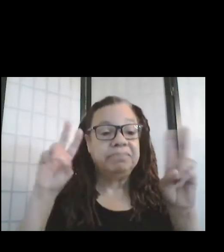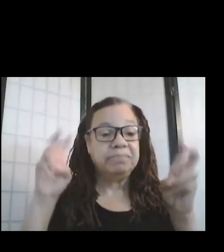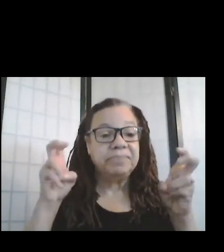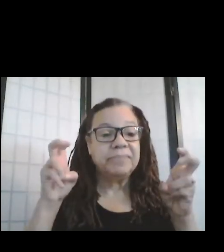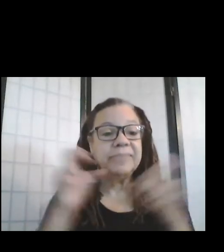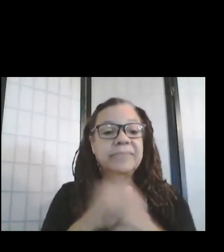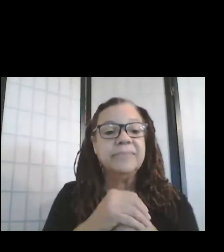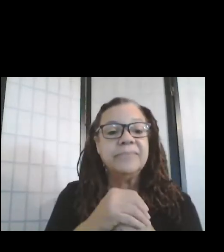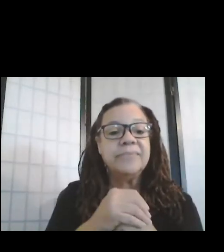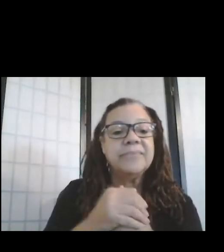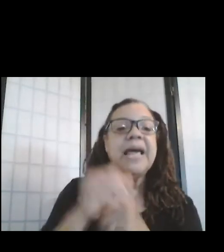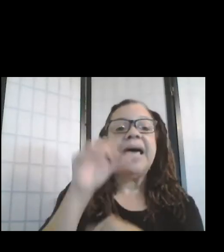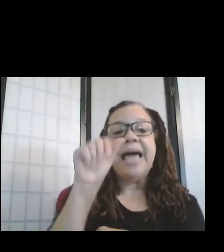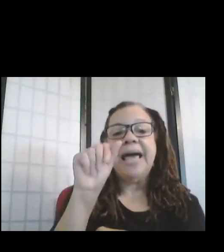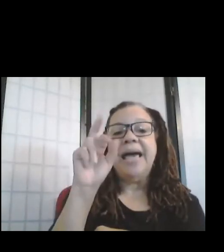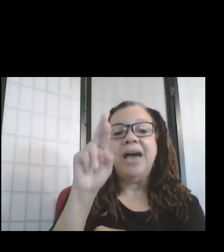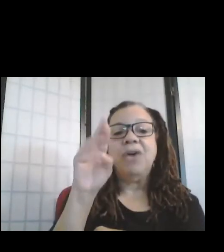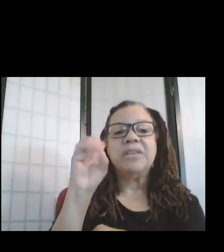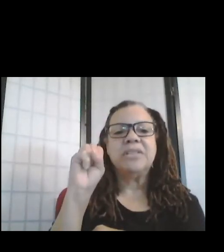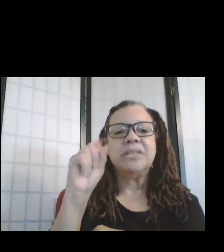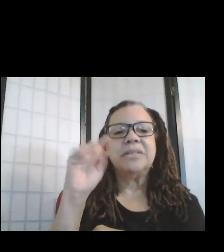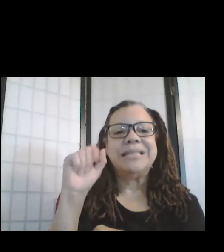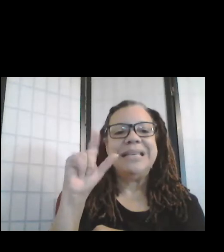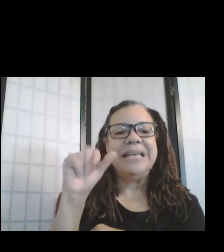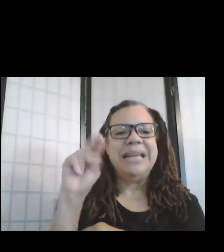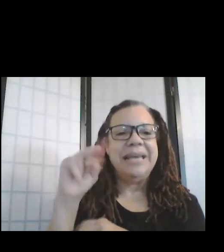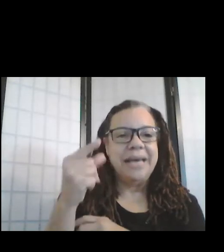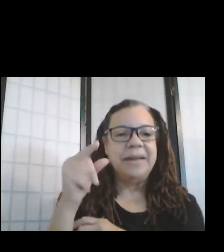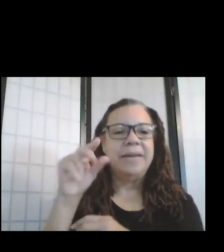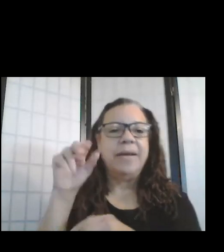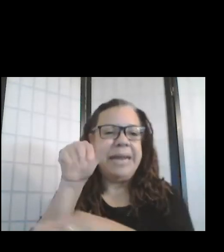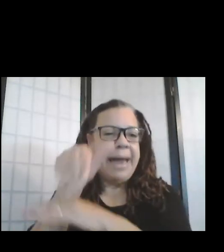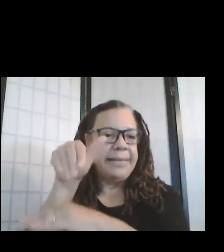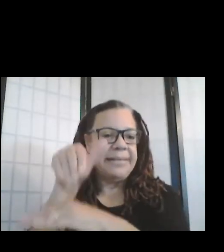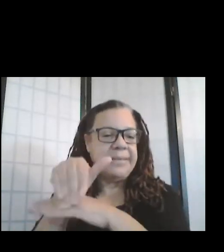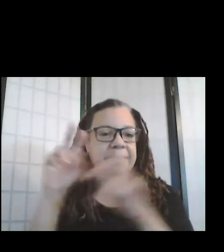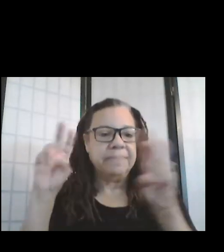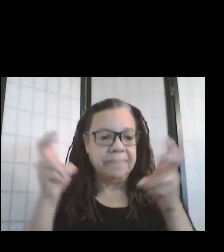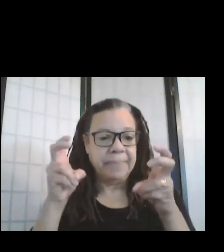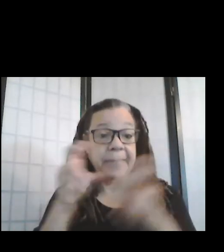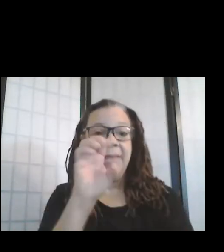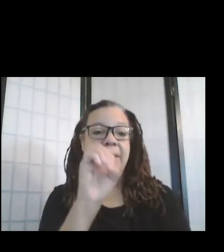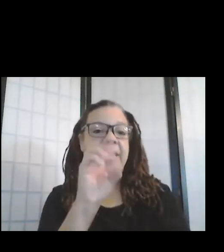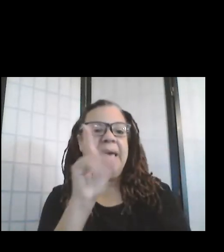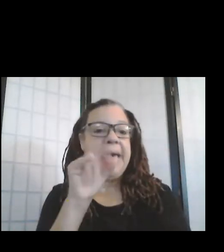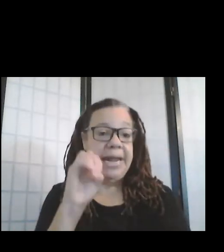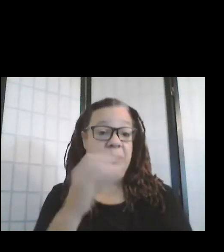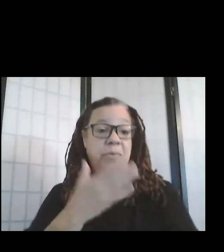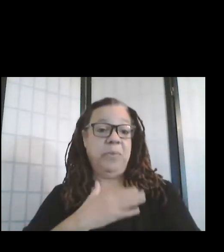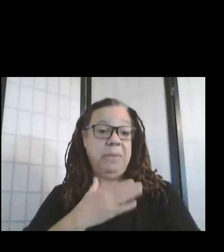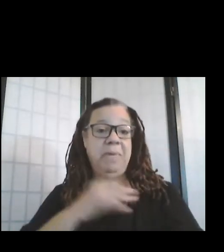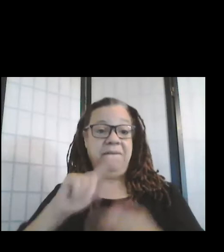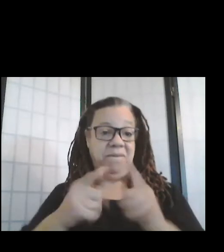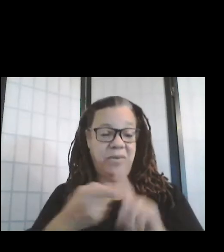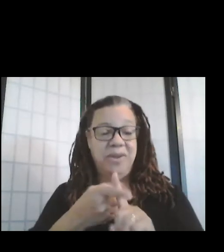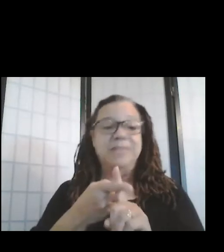Aristotelian Nights. Eddie Hayward was one of my boys in high school. Big E,